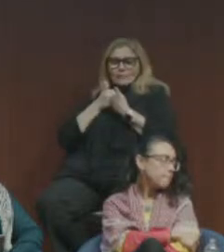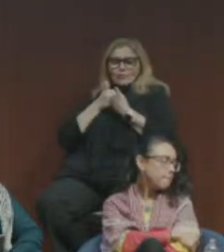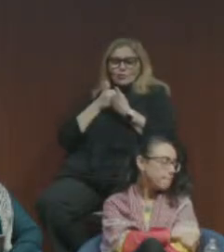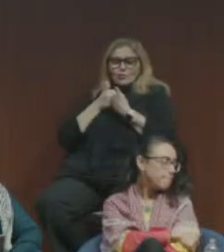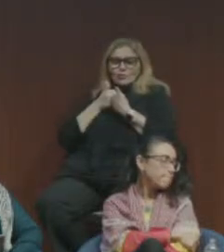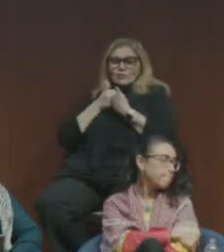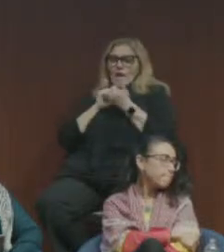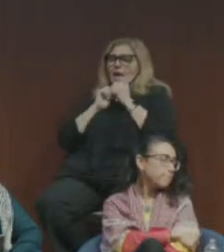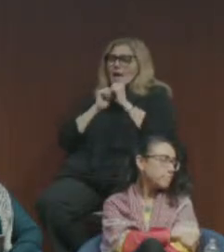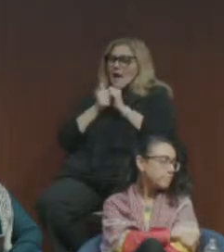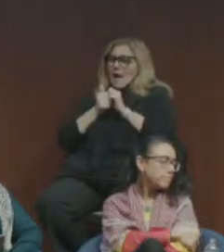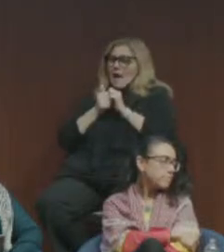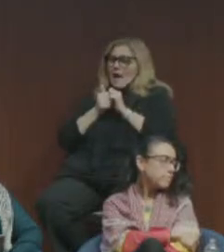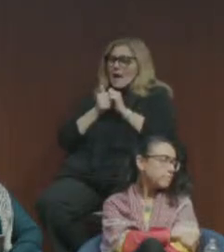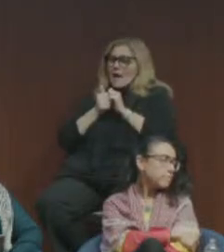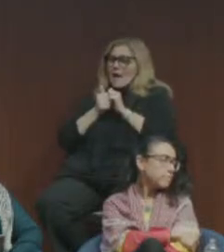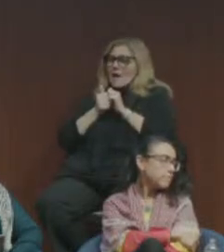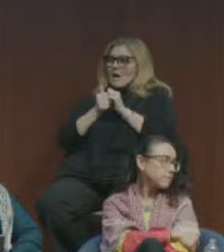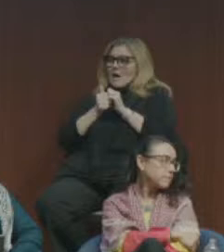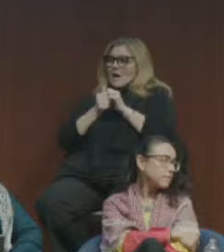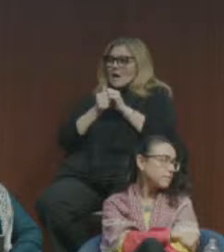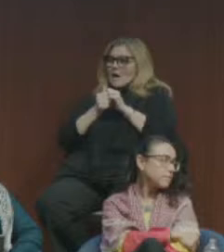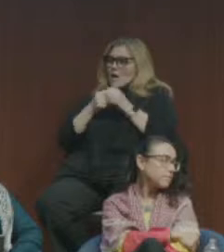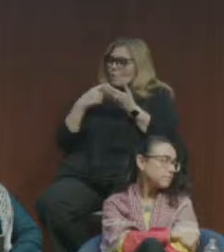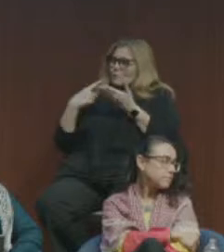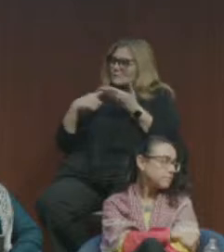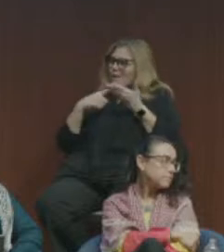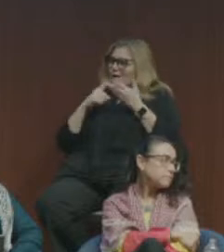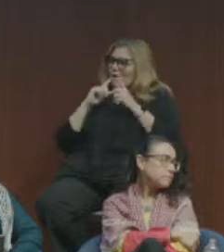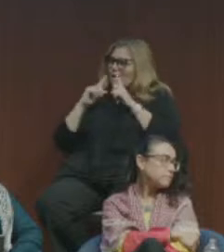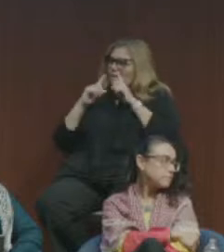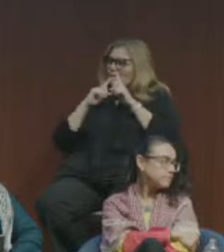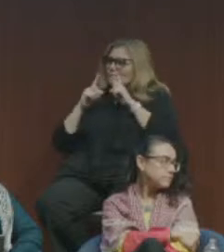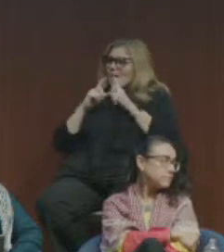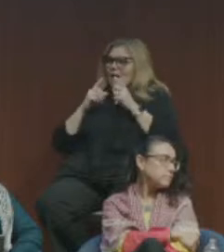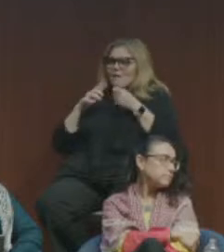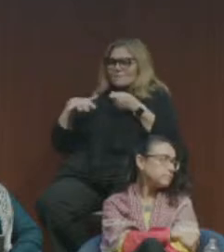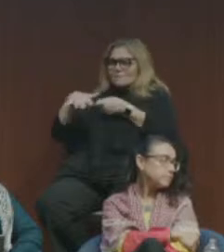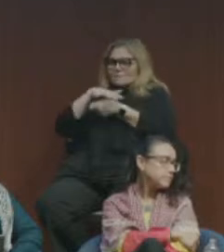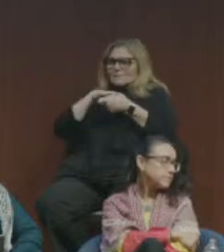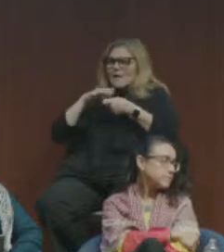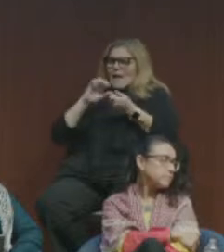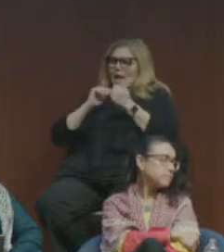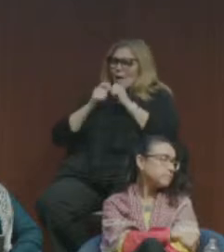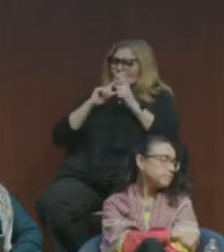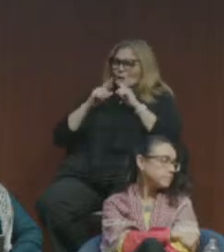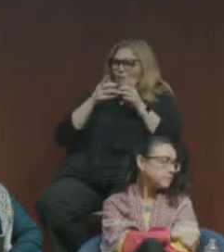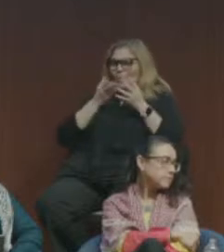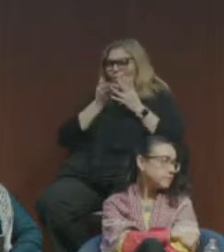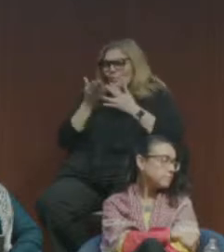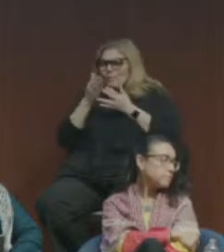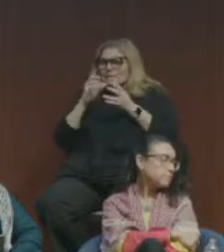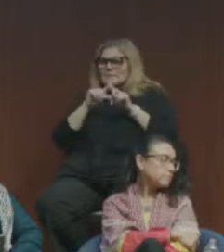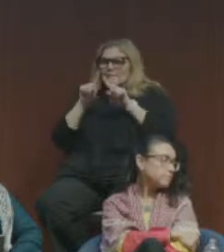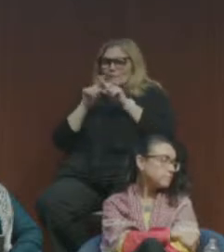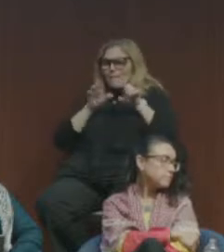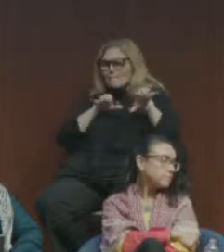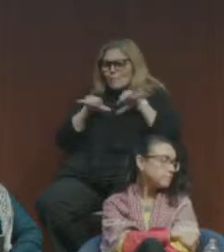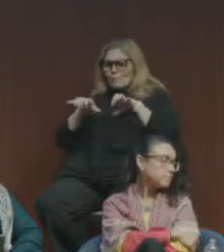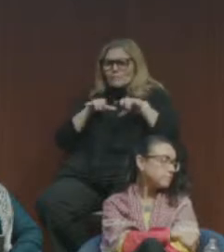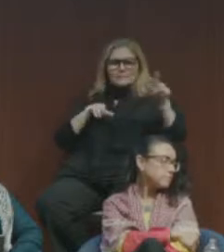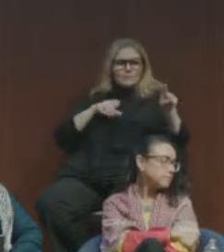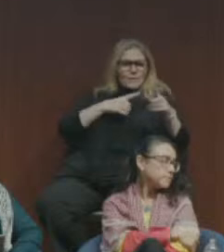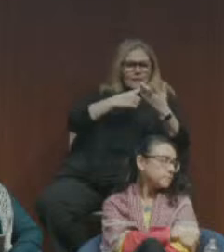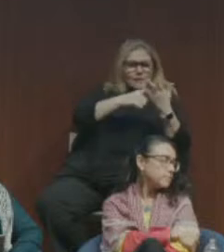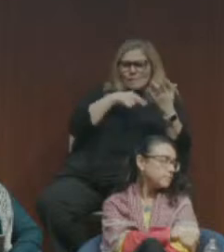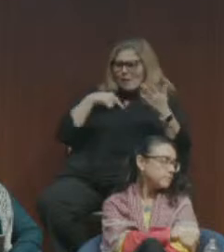right, of how we are talking across maybe spaces, across movements as we're doing here today,